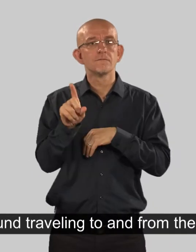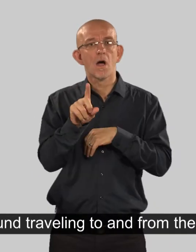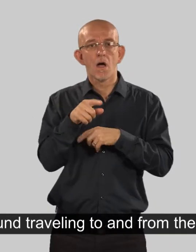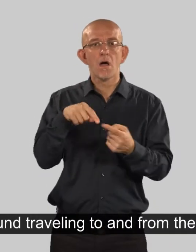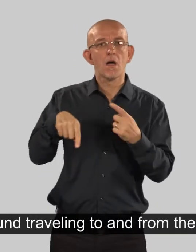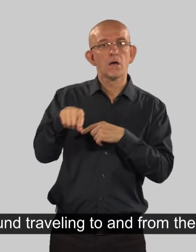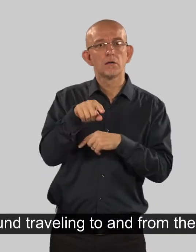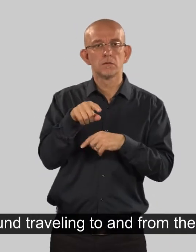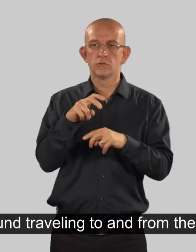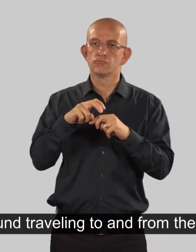from the UK.